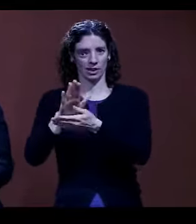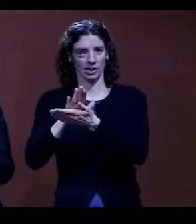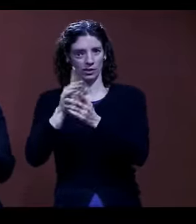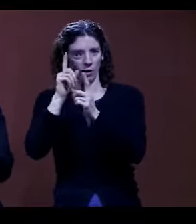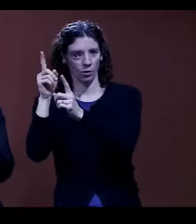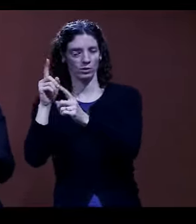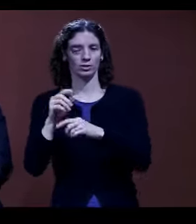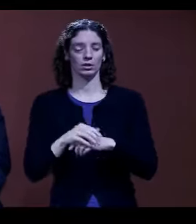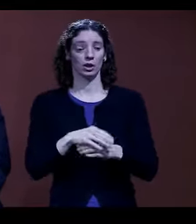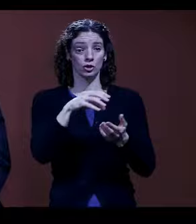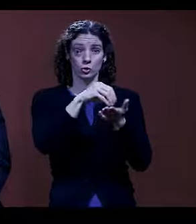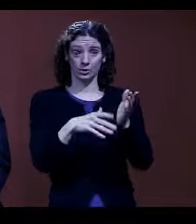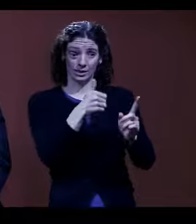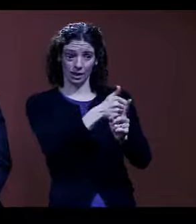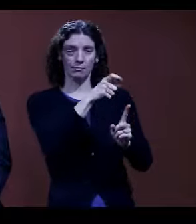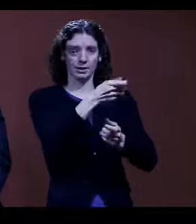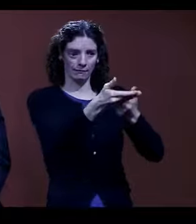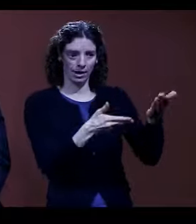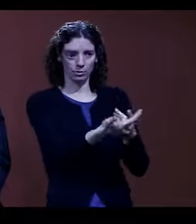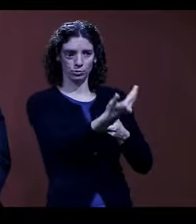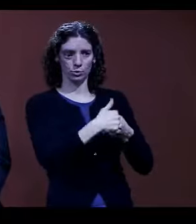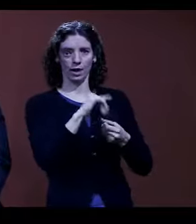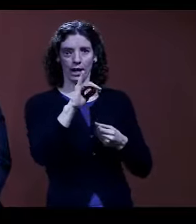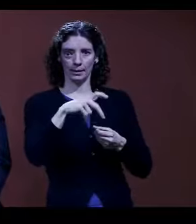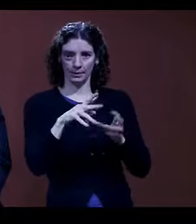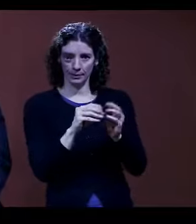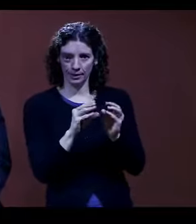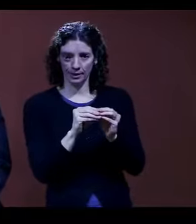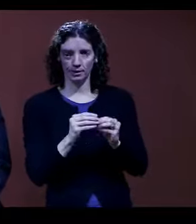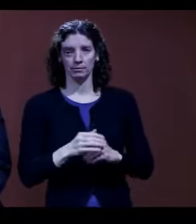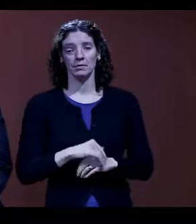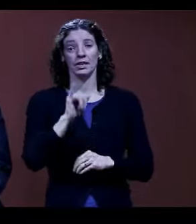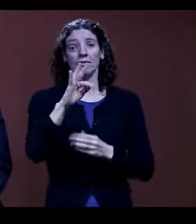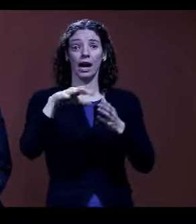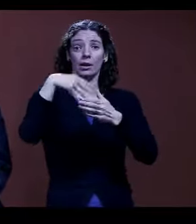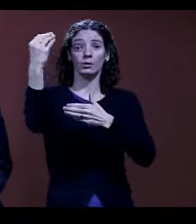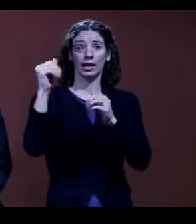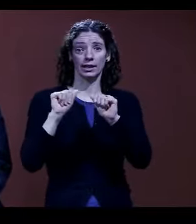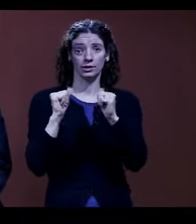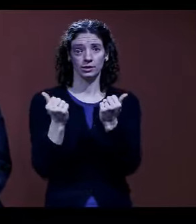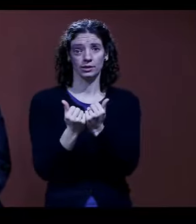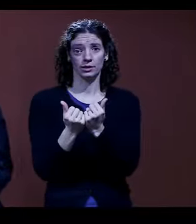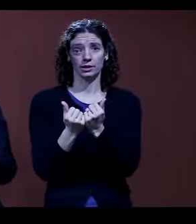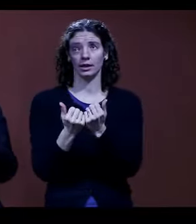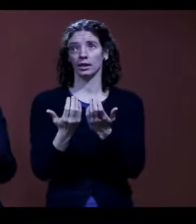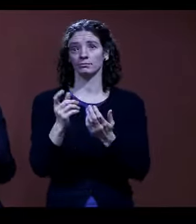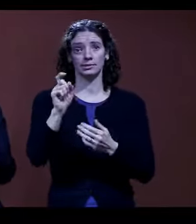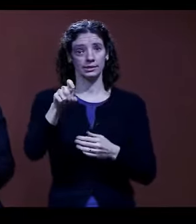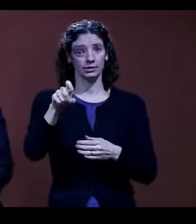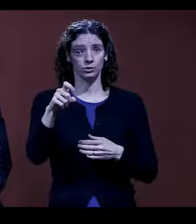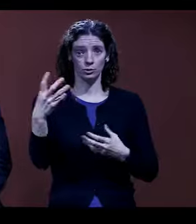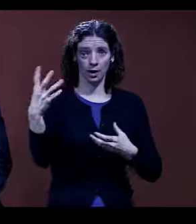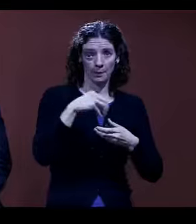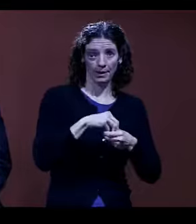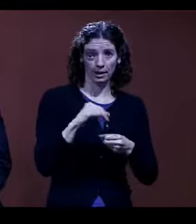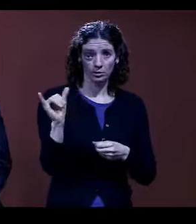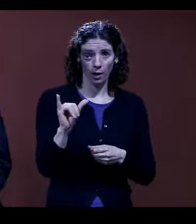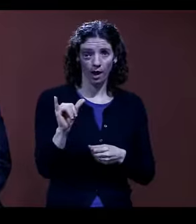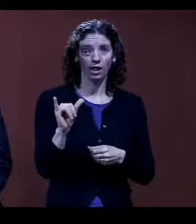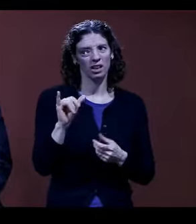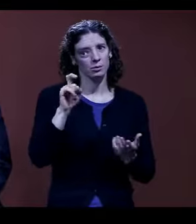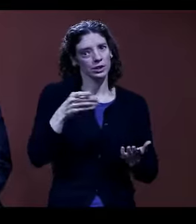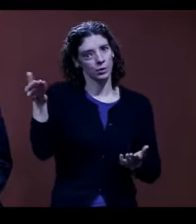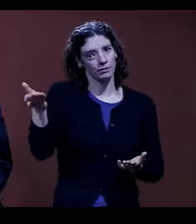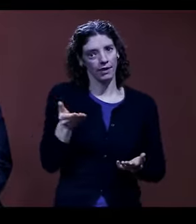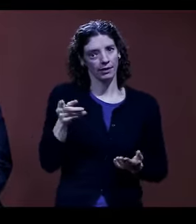to IEP meeting, and if an outside agency needs to come in, then they need to be